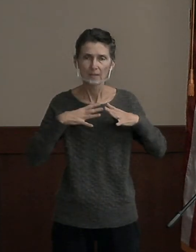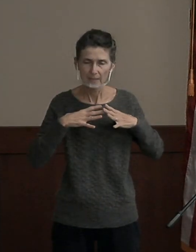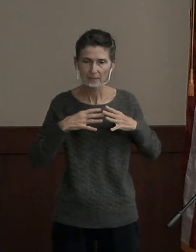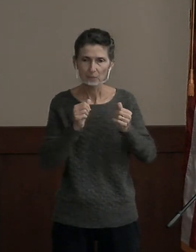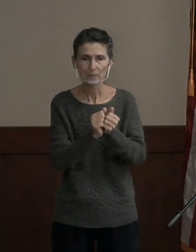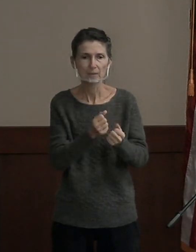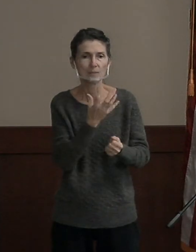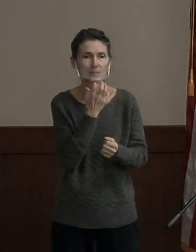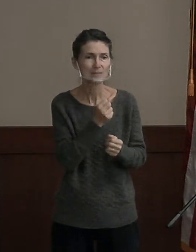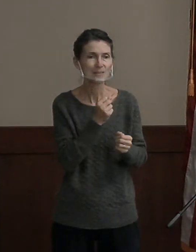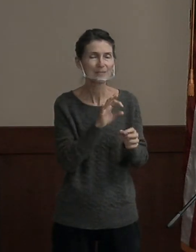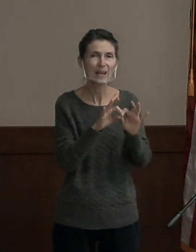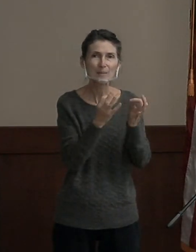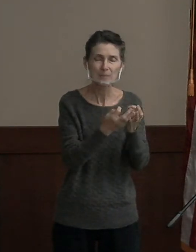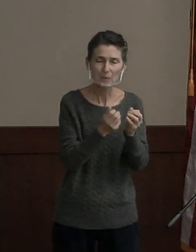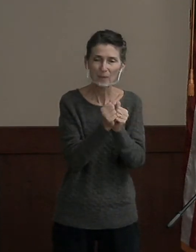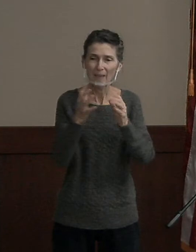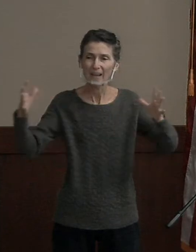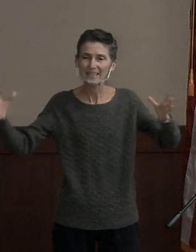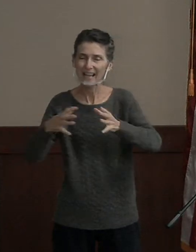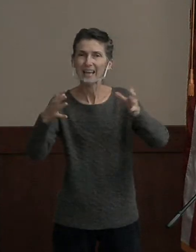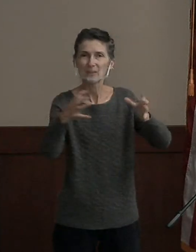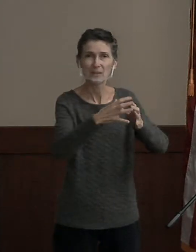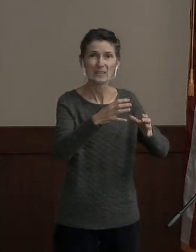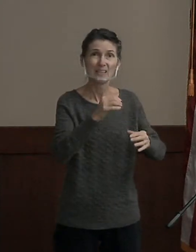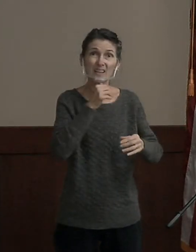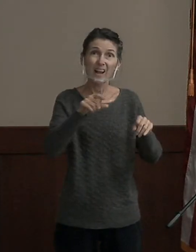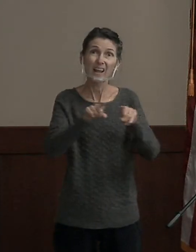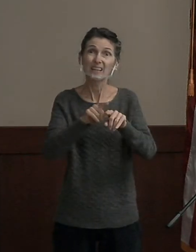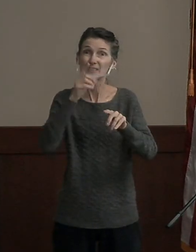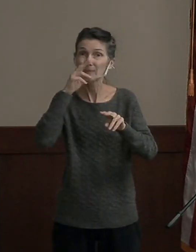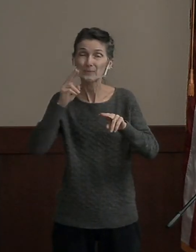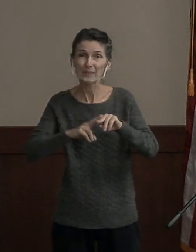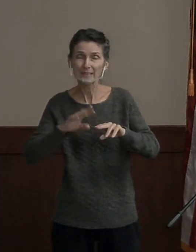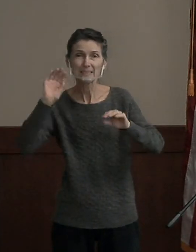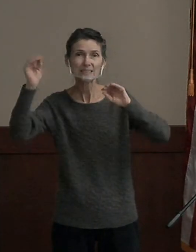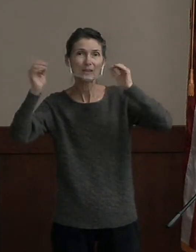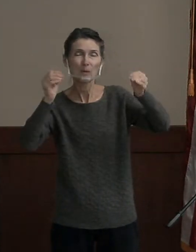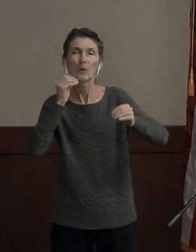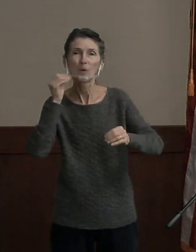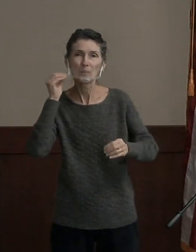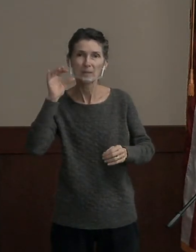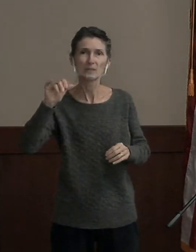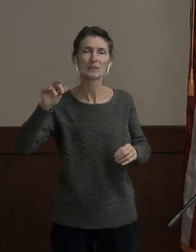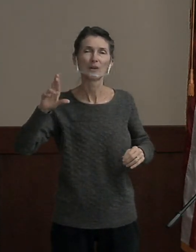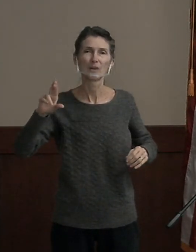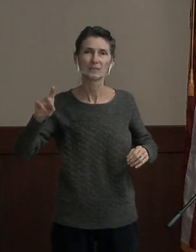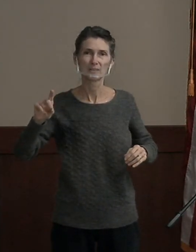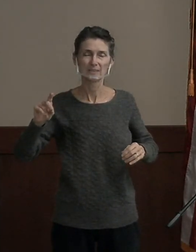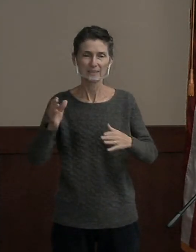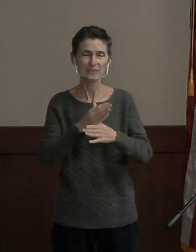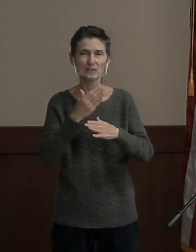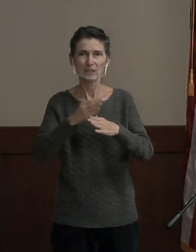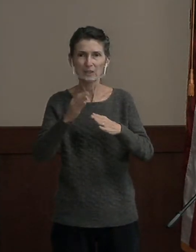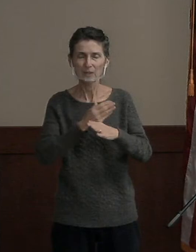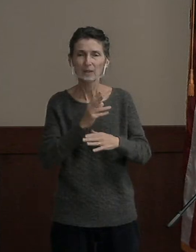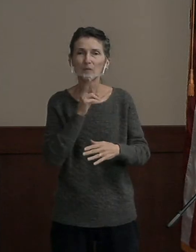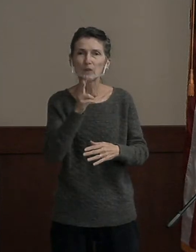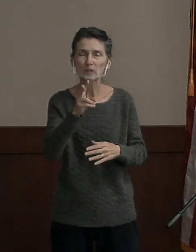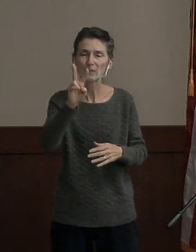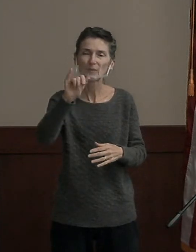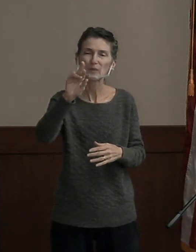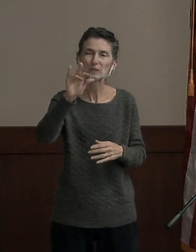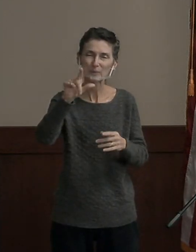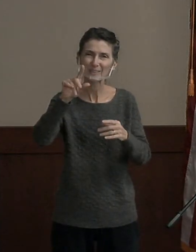gathering. Maybe not as fun, but there are ways. Decorate your home or your yard, share a virtual meal with